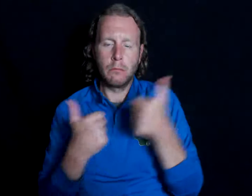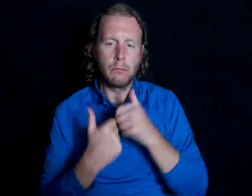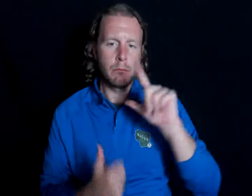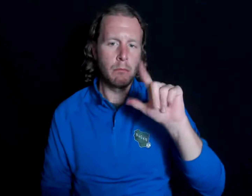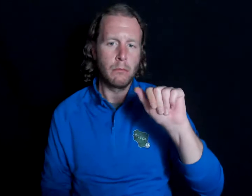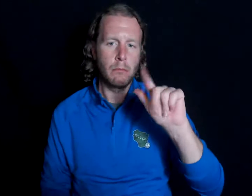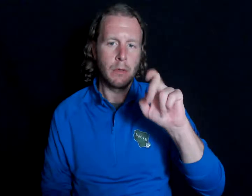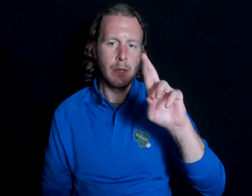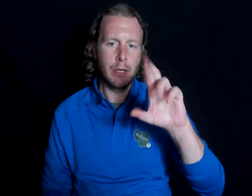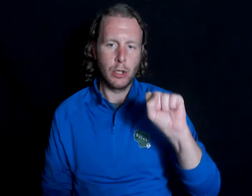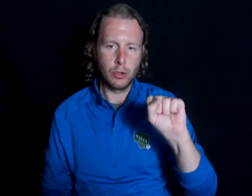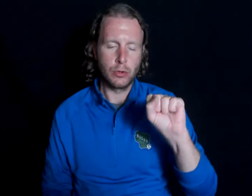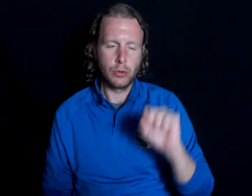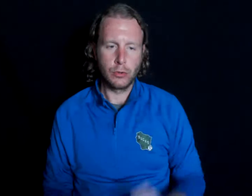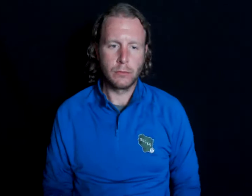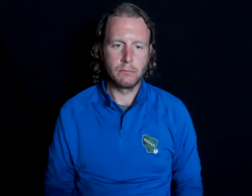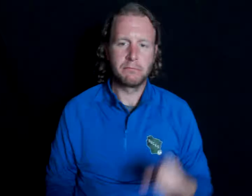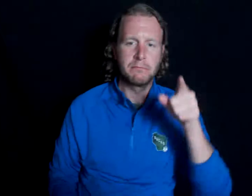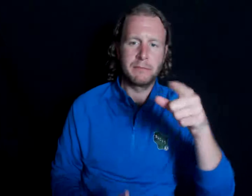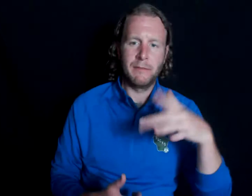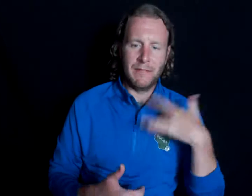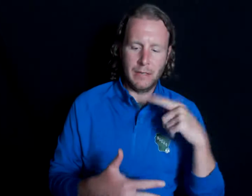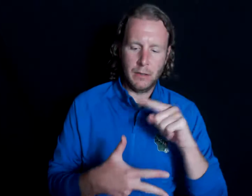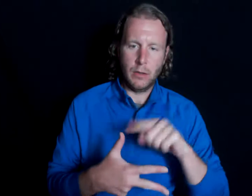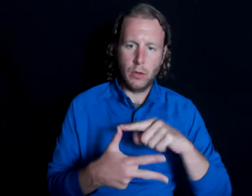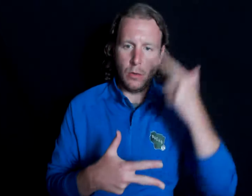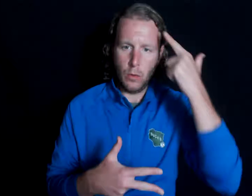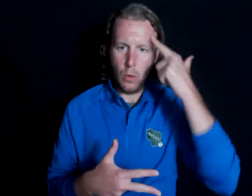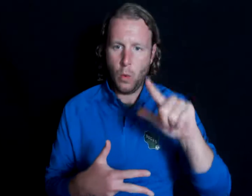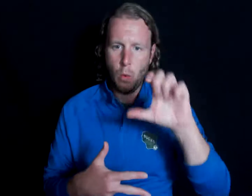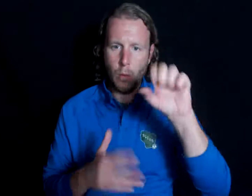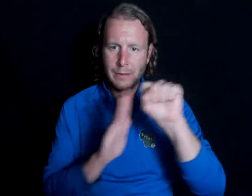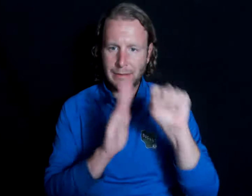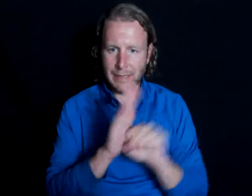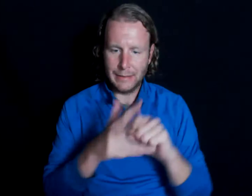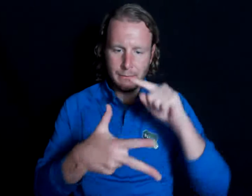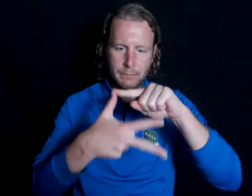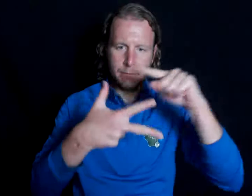of the lottery, including Golden State, have an equal opportunity.